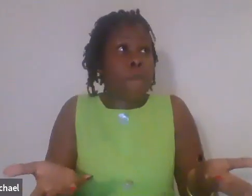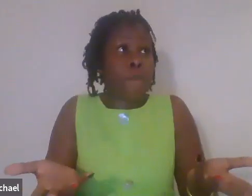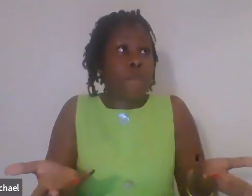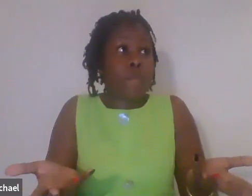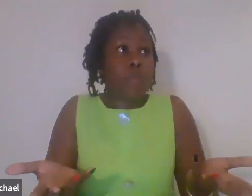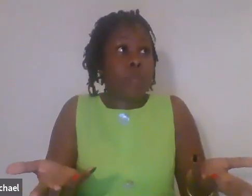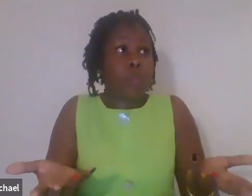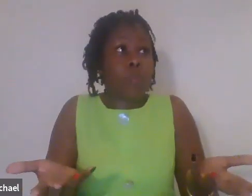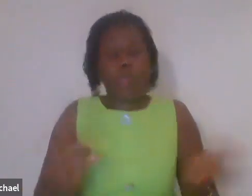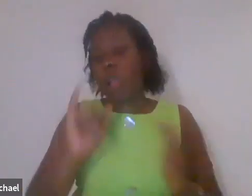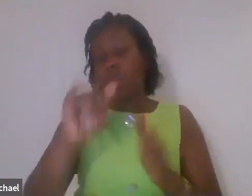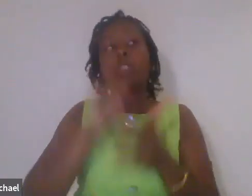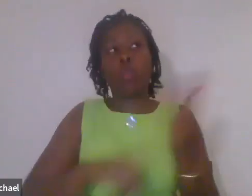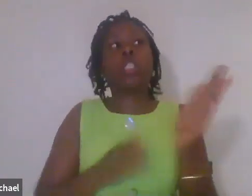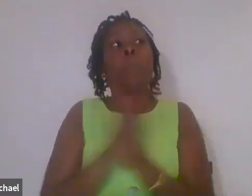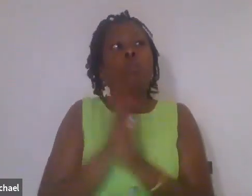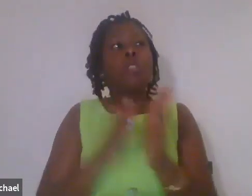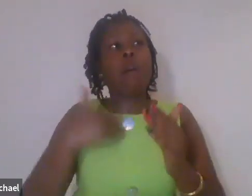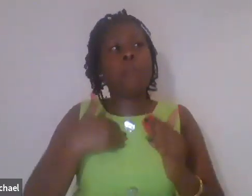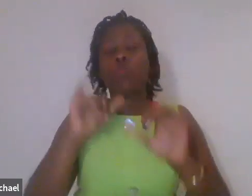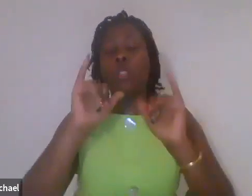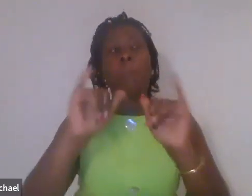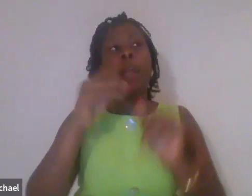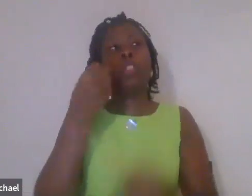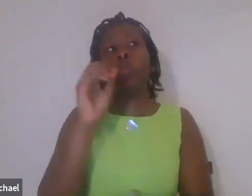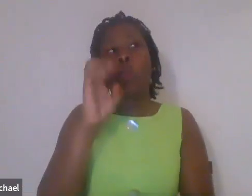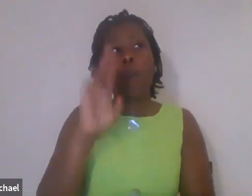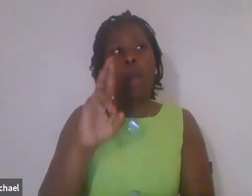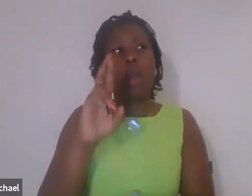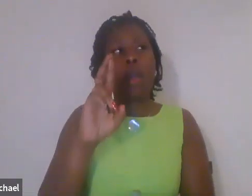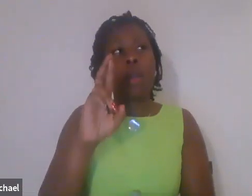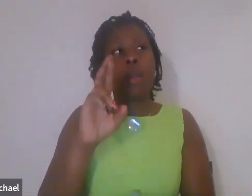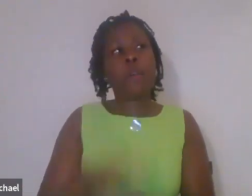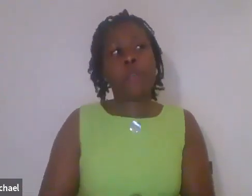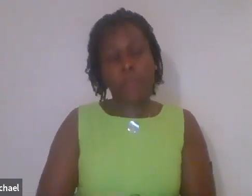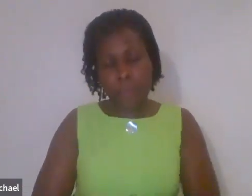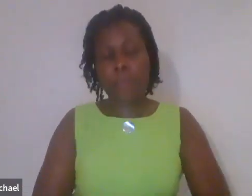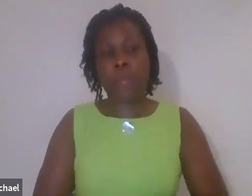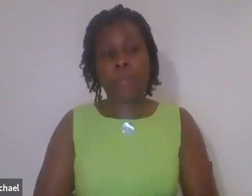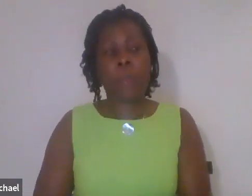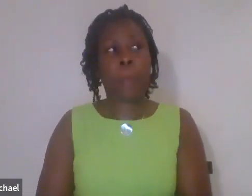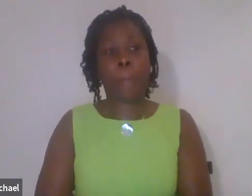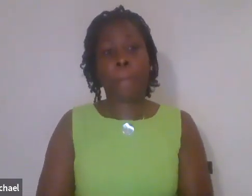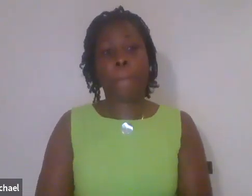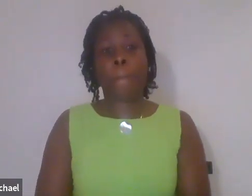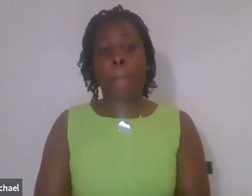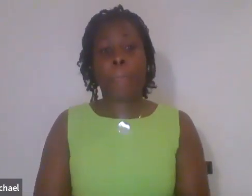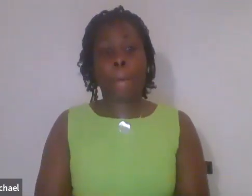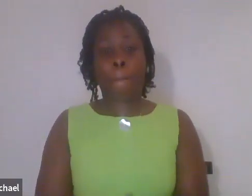I have now. So this is what really motivates me and keeps me sober. Thank you.